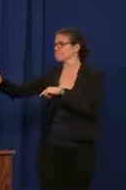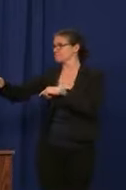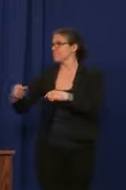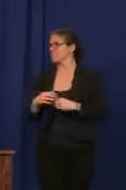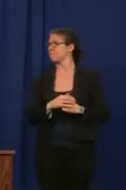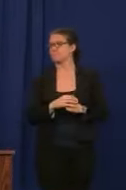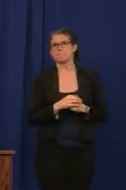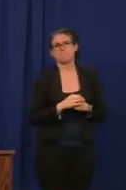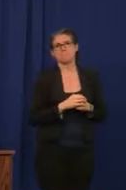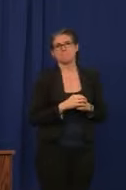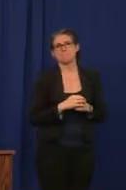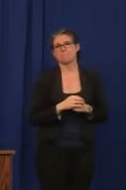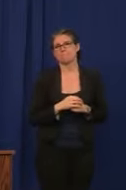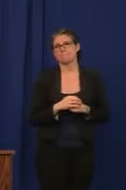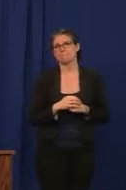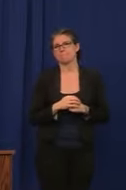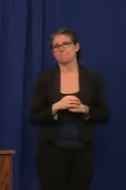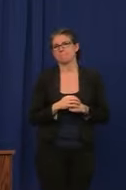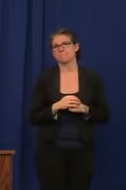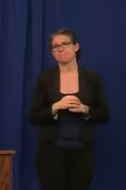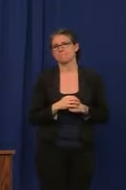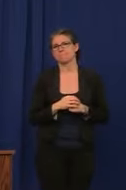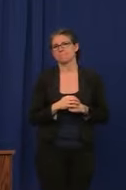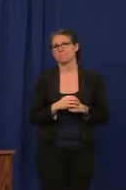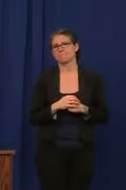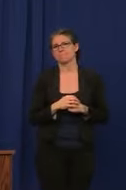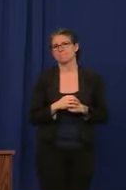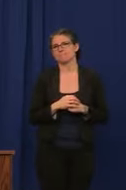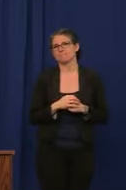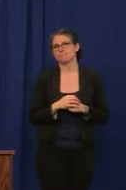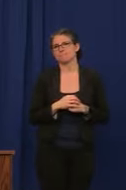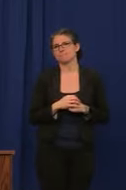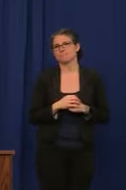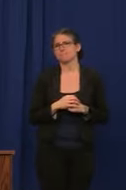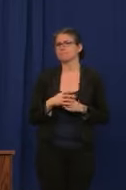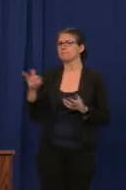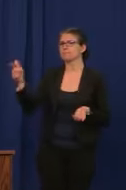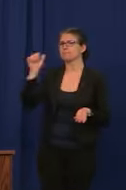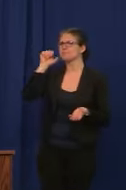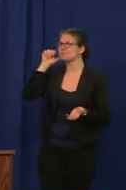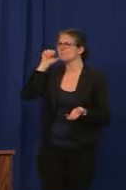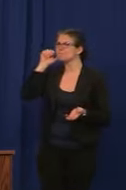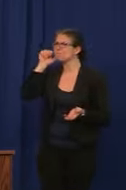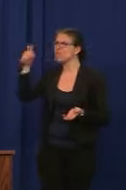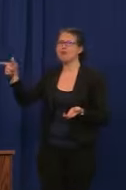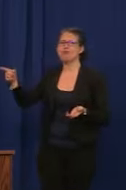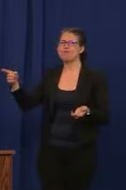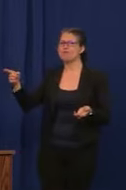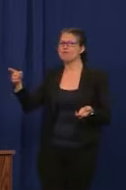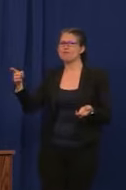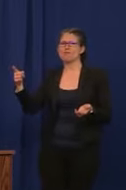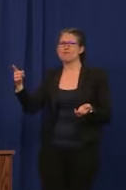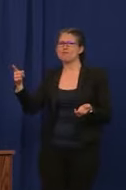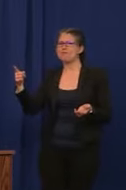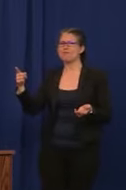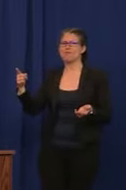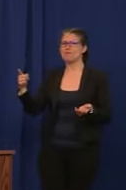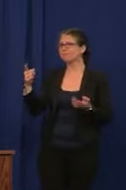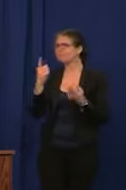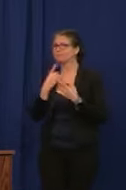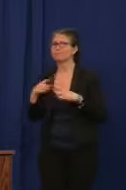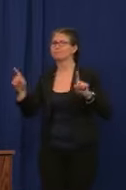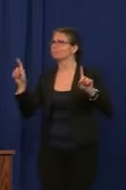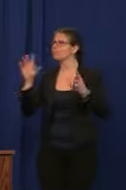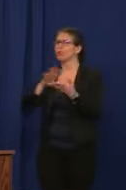Sure. Okay, so tomorrow, Governor Mills, what do you hope to hear in tomorrow's call from the president and all the governors that might help you decide whether